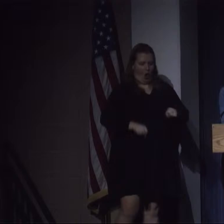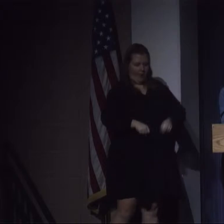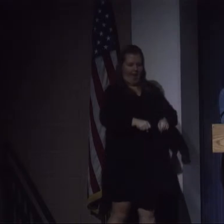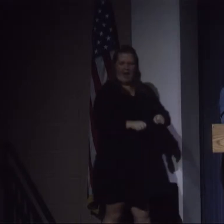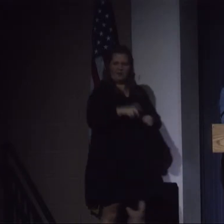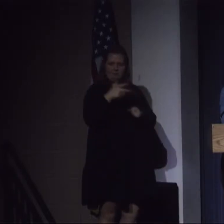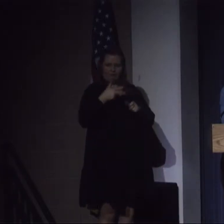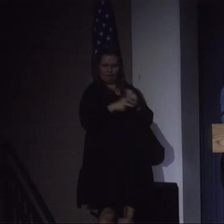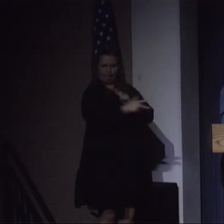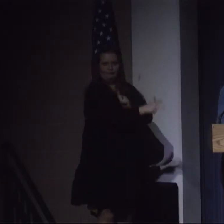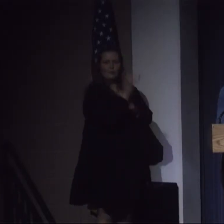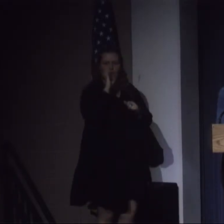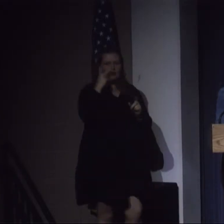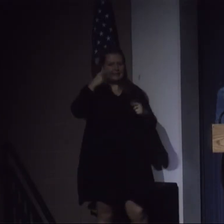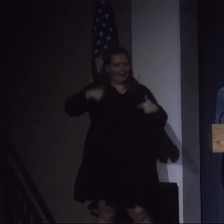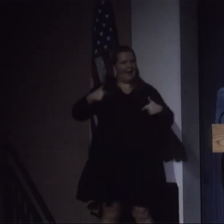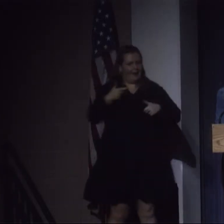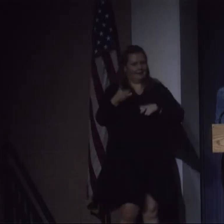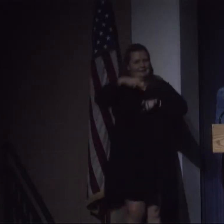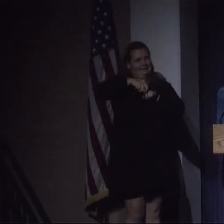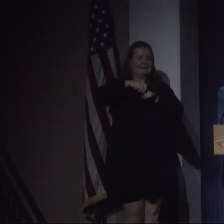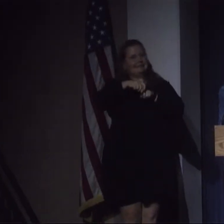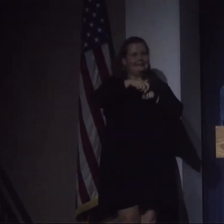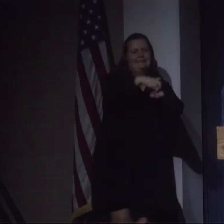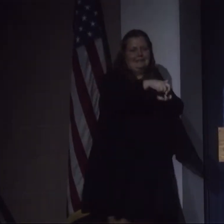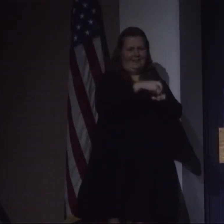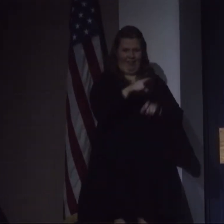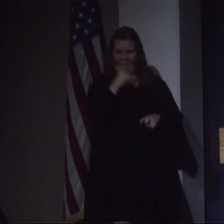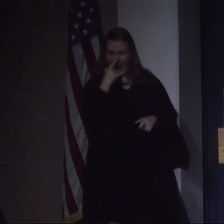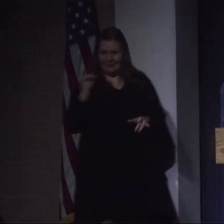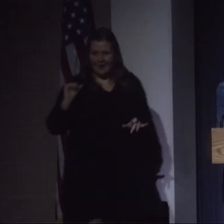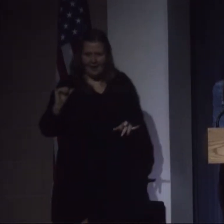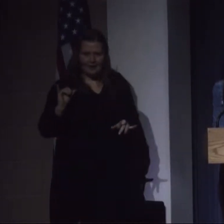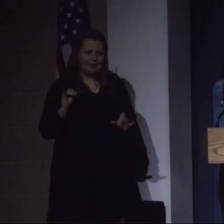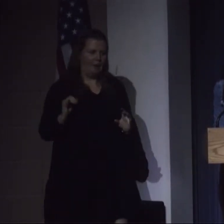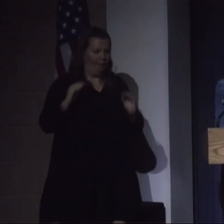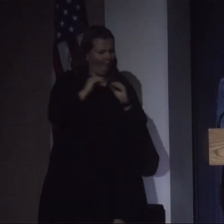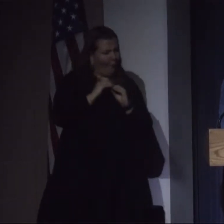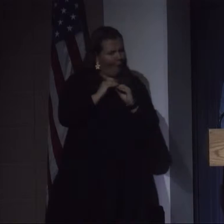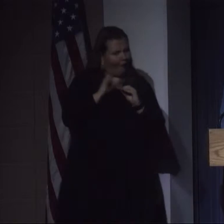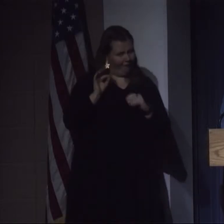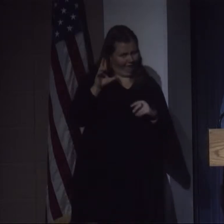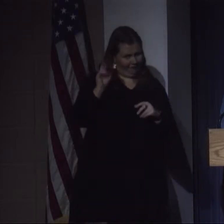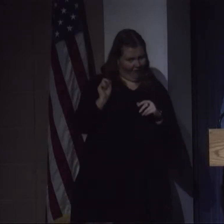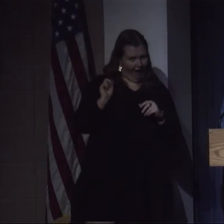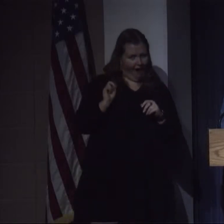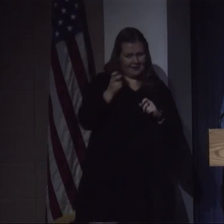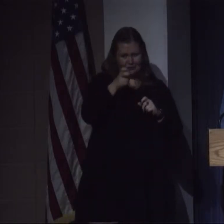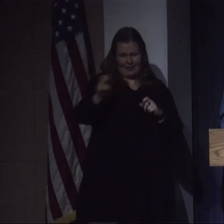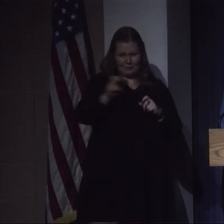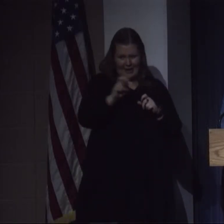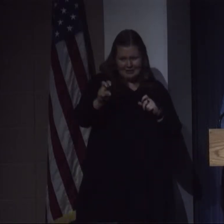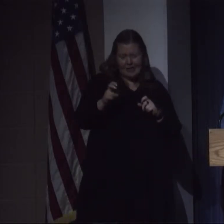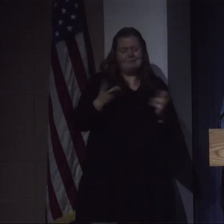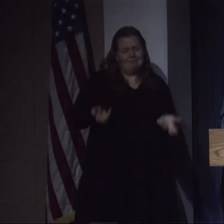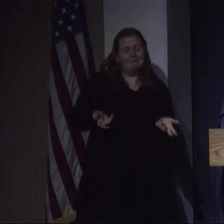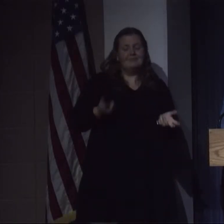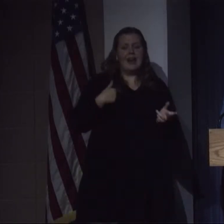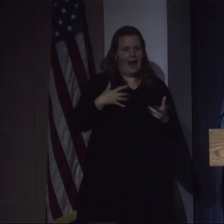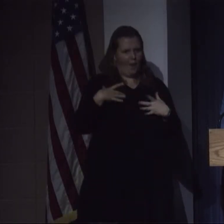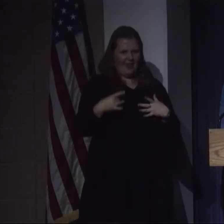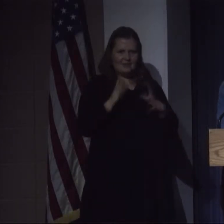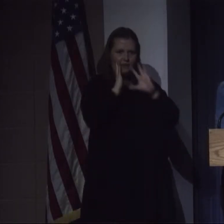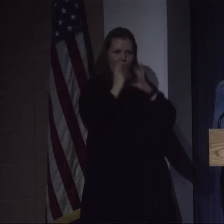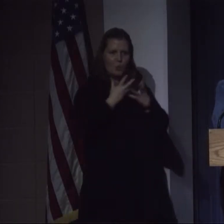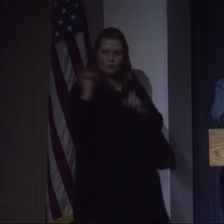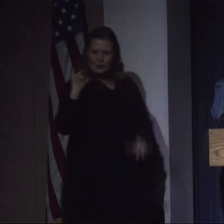using. Because that looks like a more fun form of transportation. And I'd like to have balloons on it